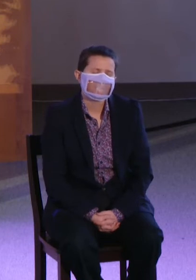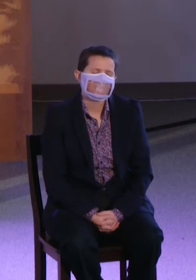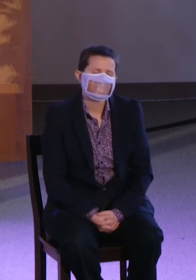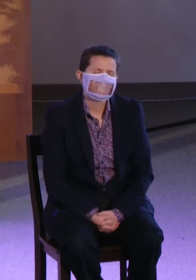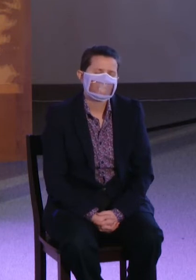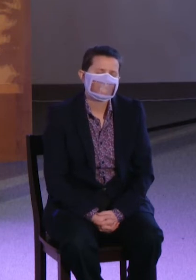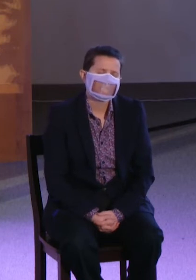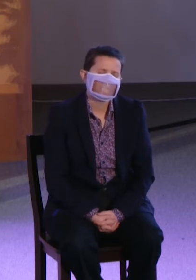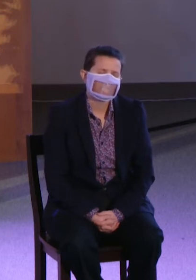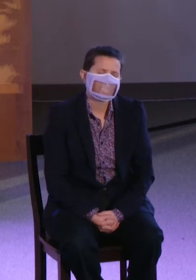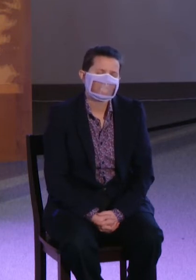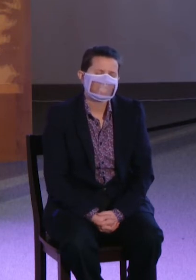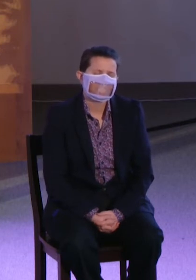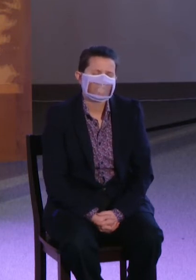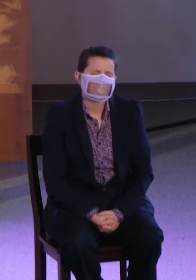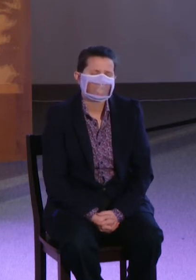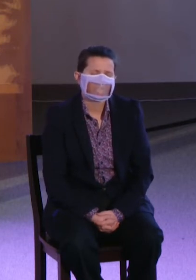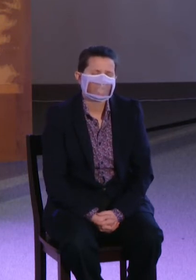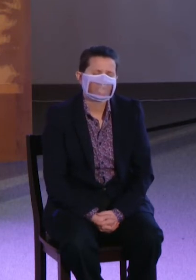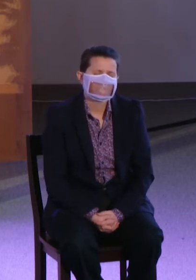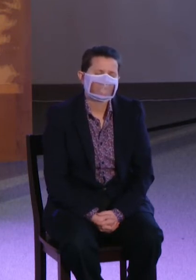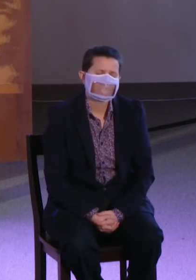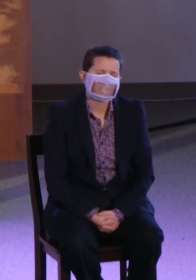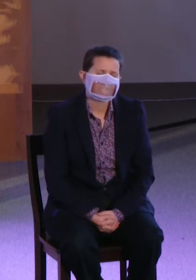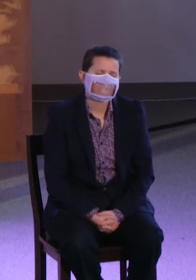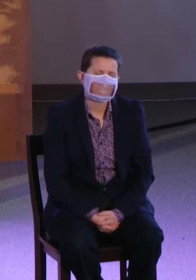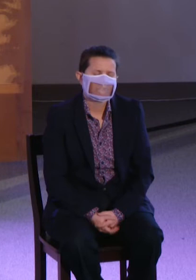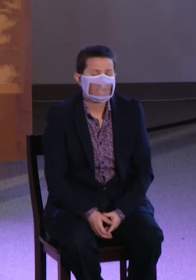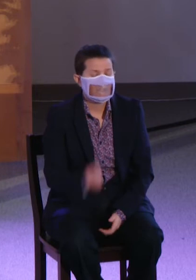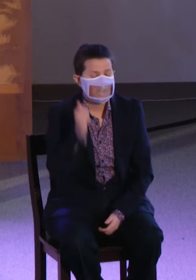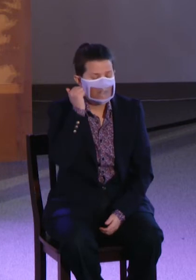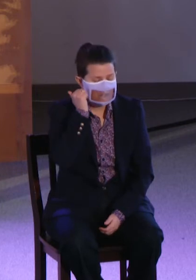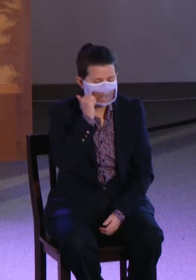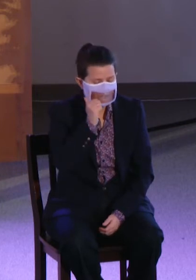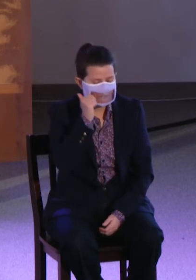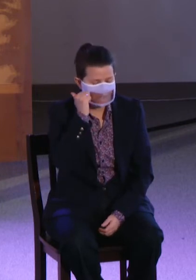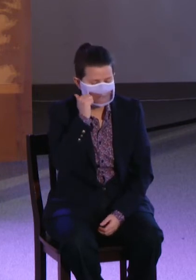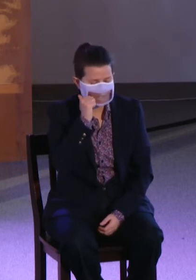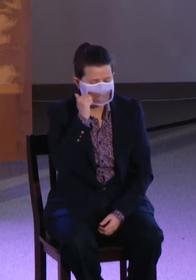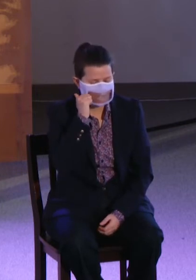Take some time every day to remember that truth.